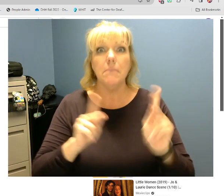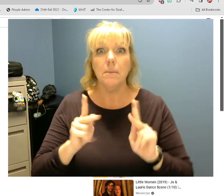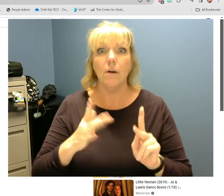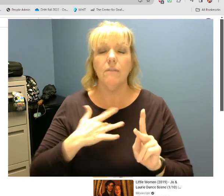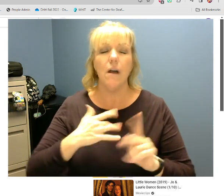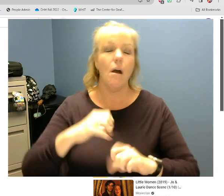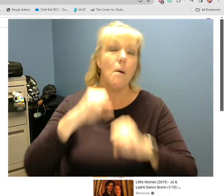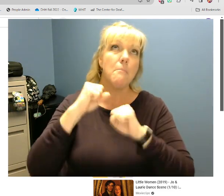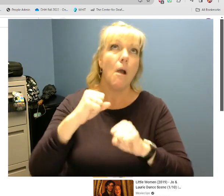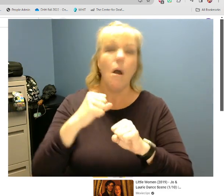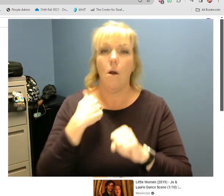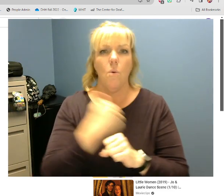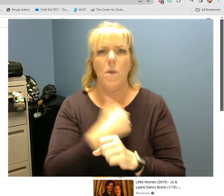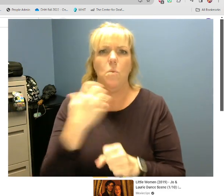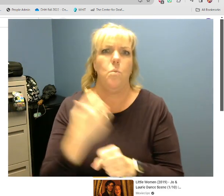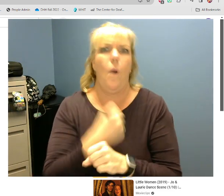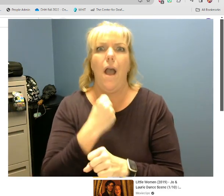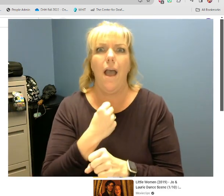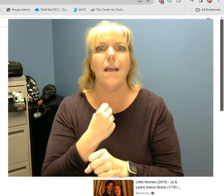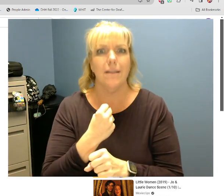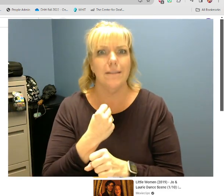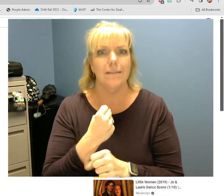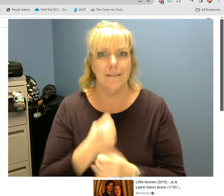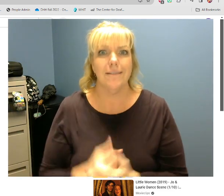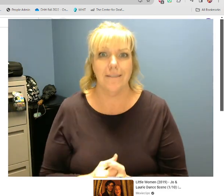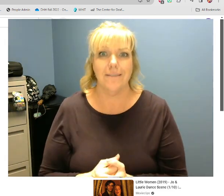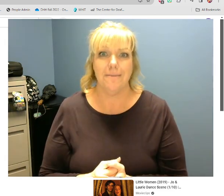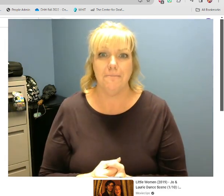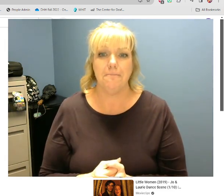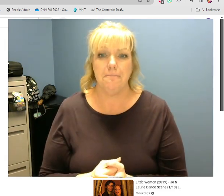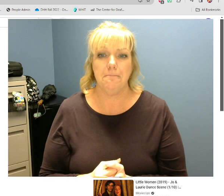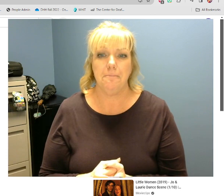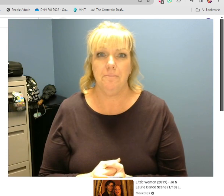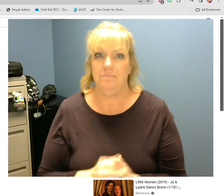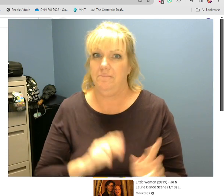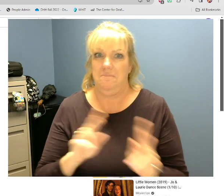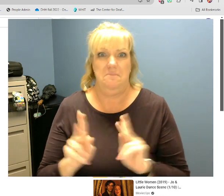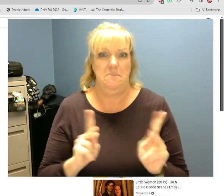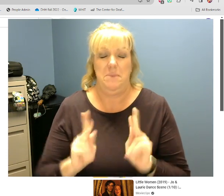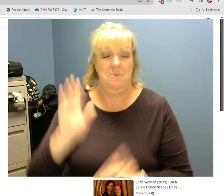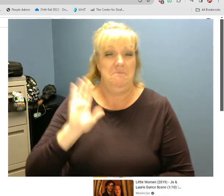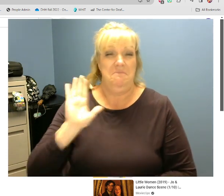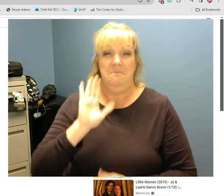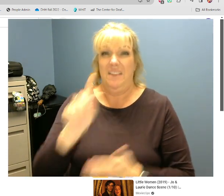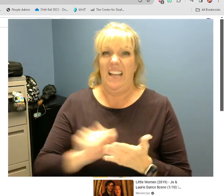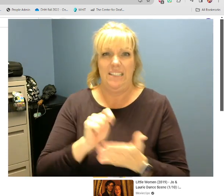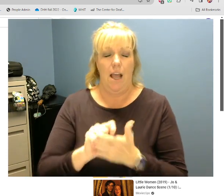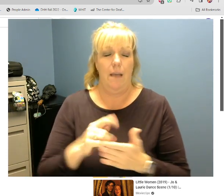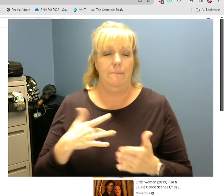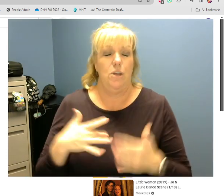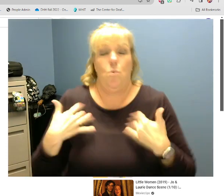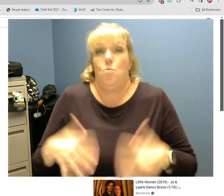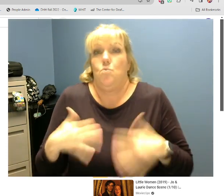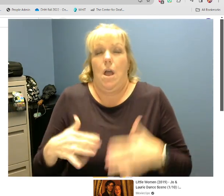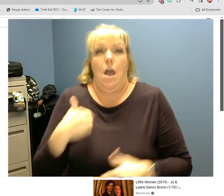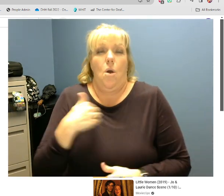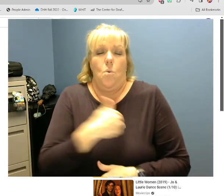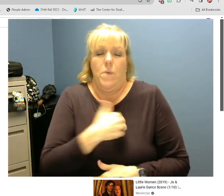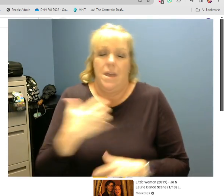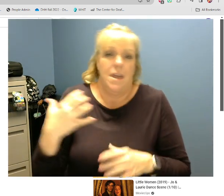huge victory when protective labor legislation is passed. It's seen as like we've seriously won, right? That we've